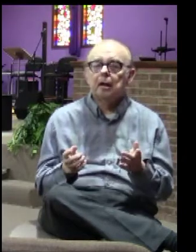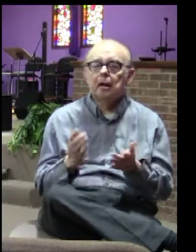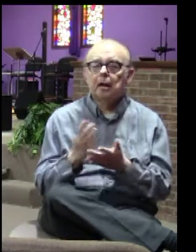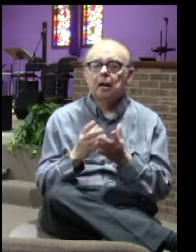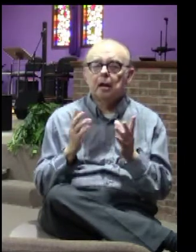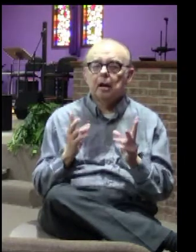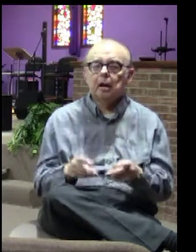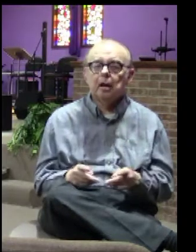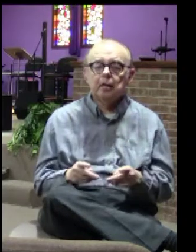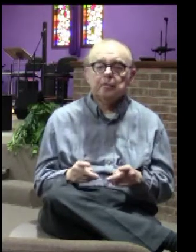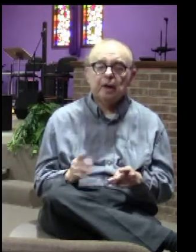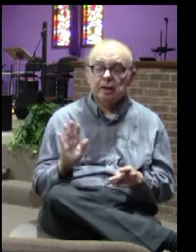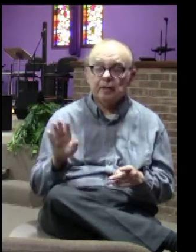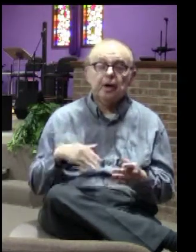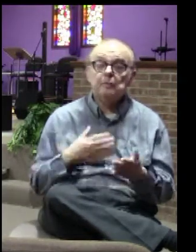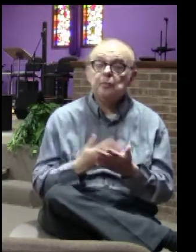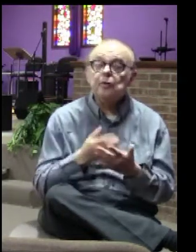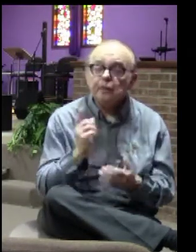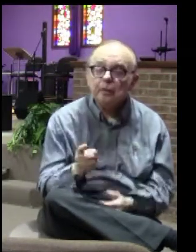somebody's approval.